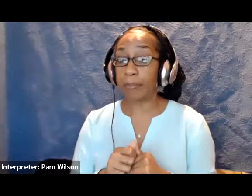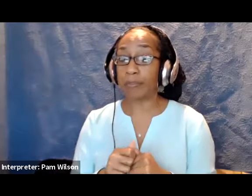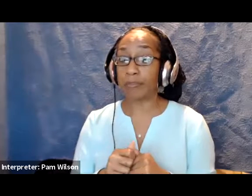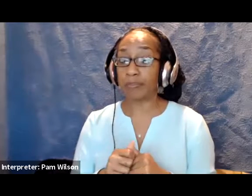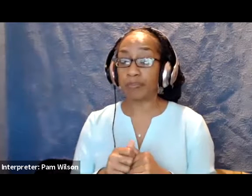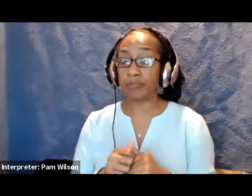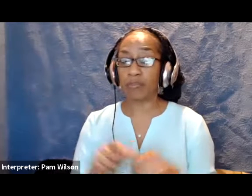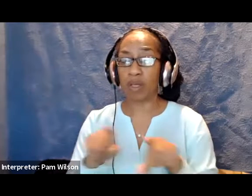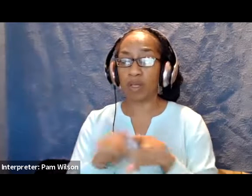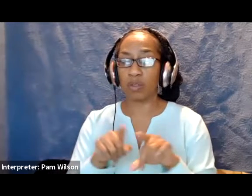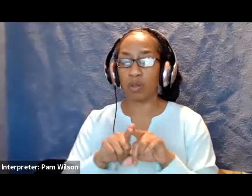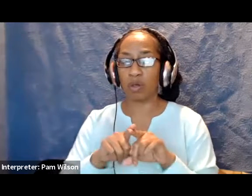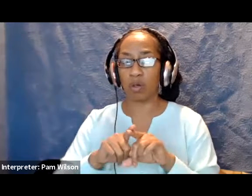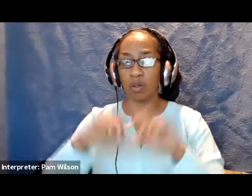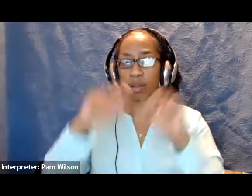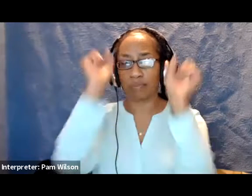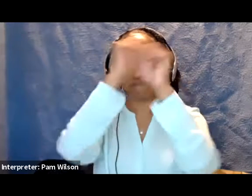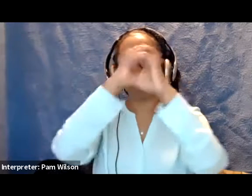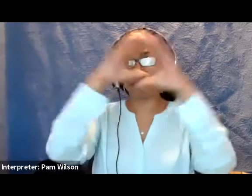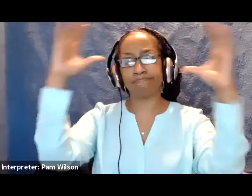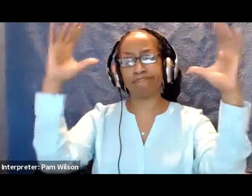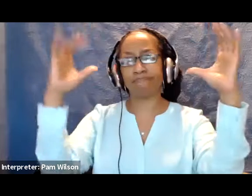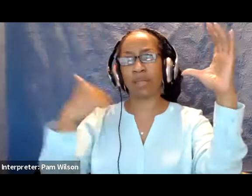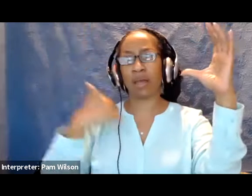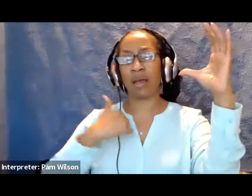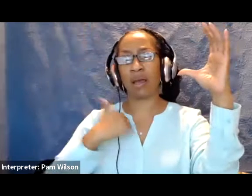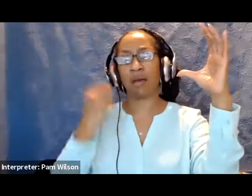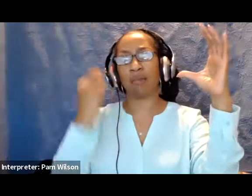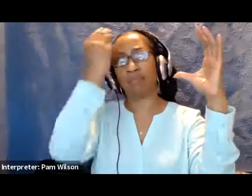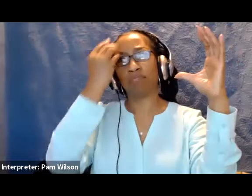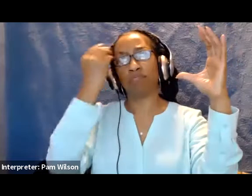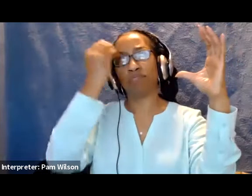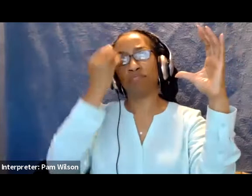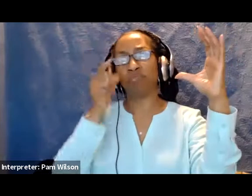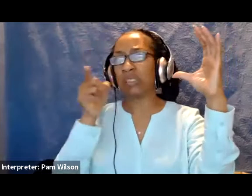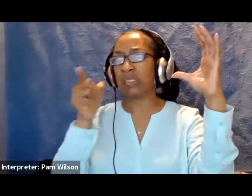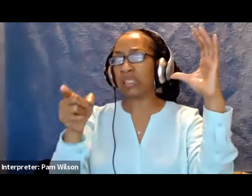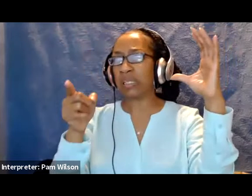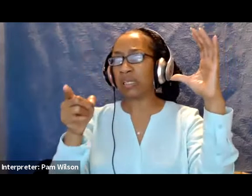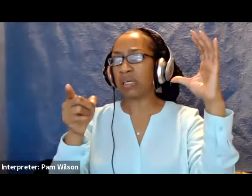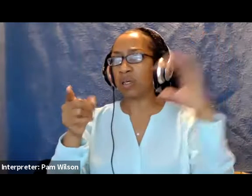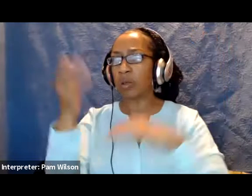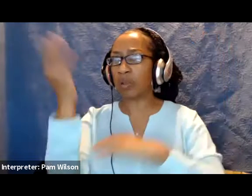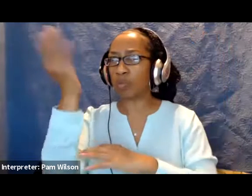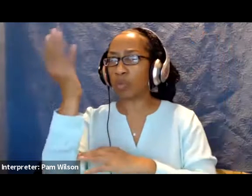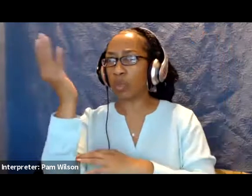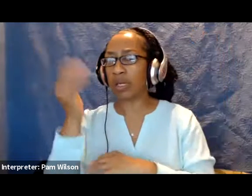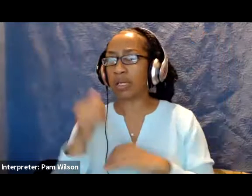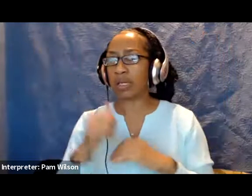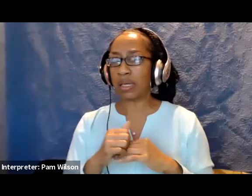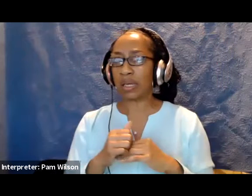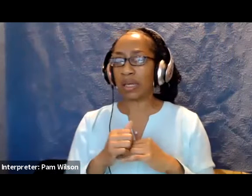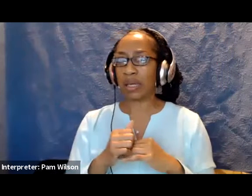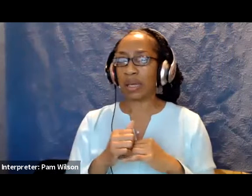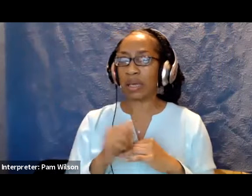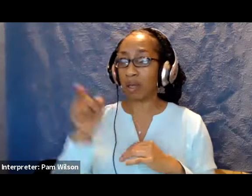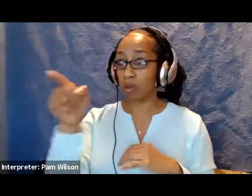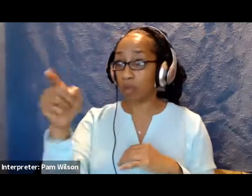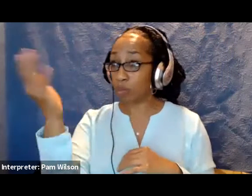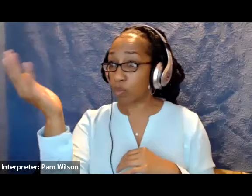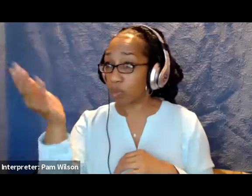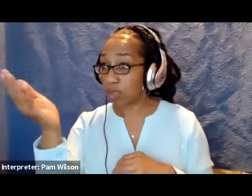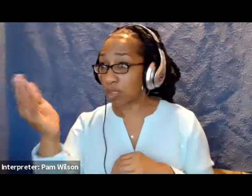abstract so that you make sure that what you think that they're going to present and what you want them to present are in line, and get